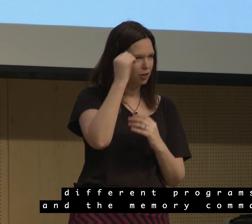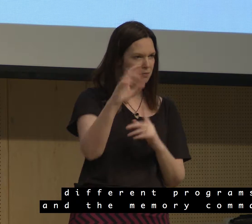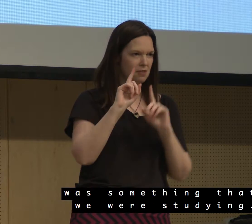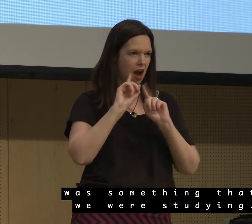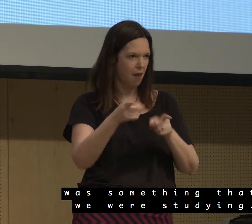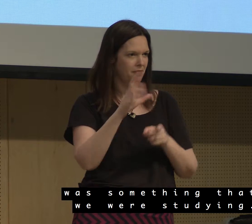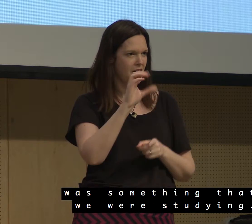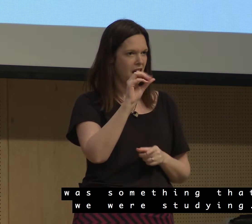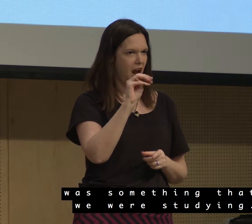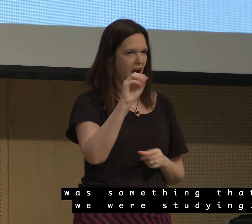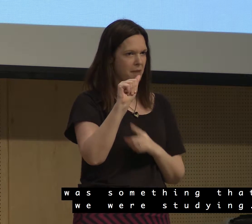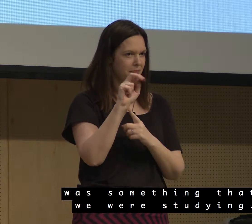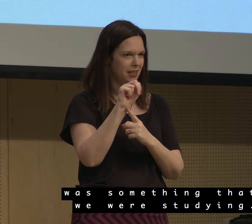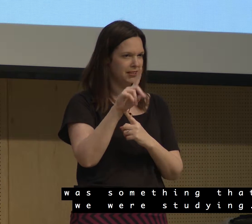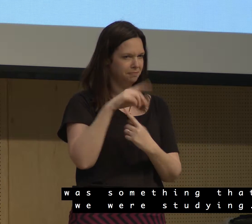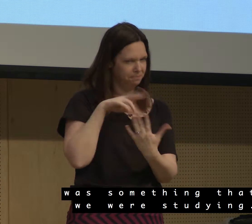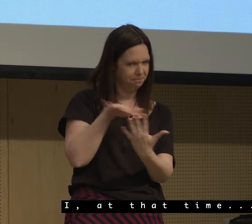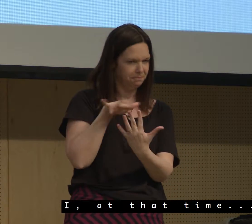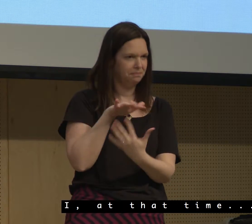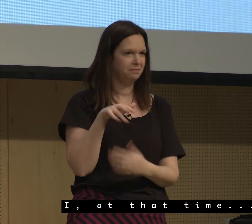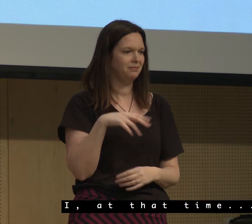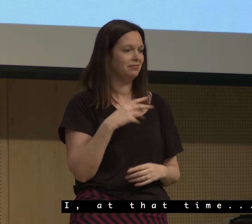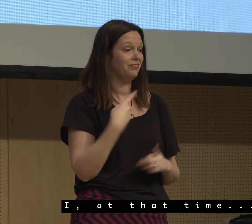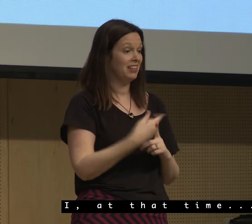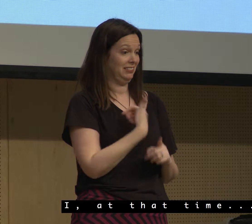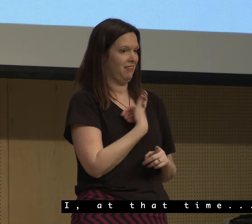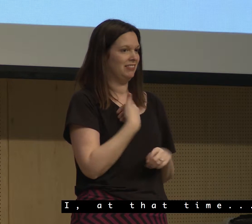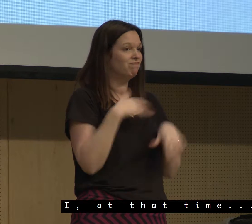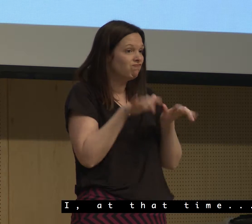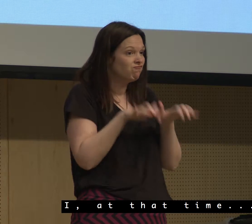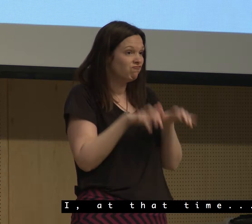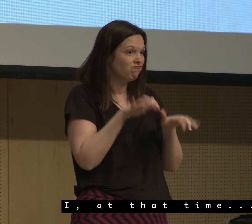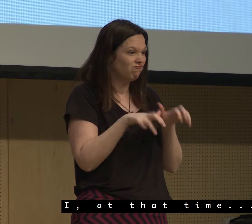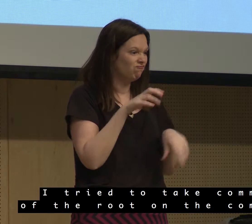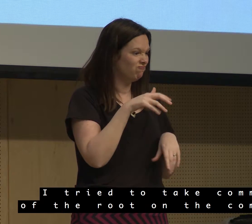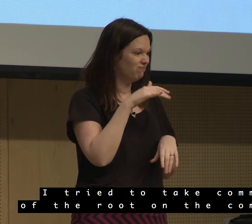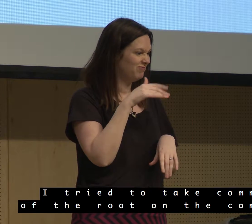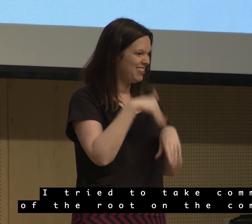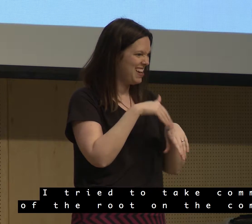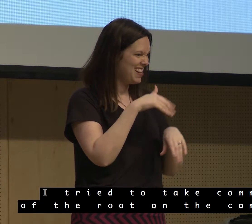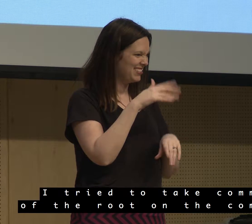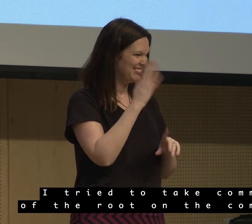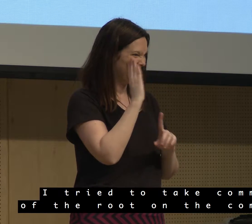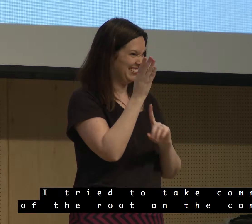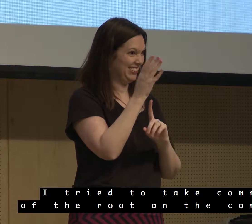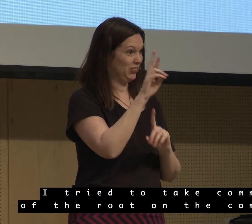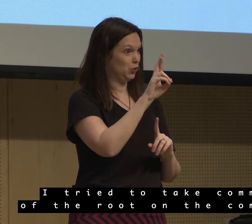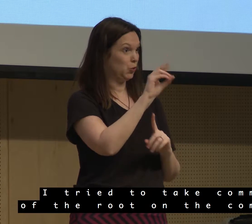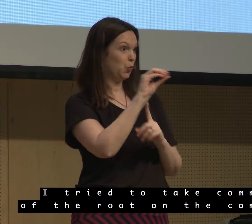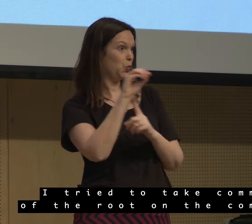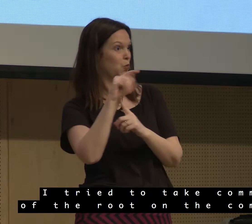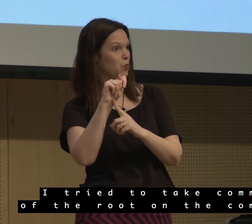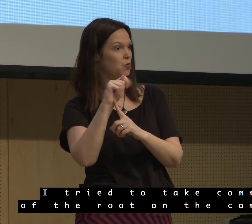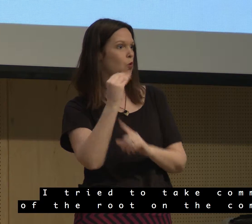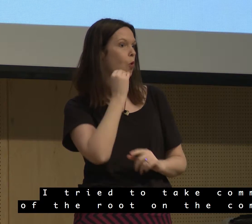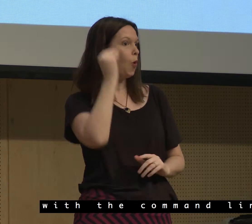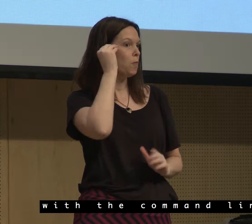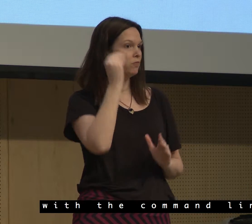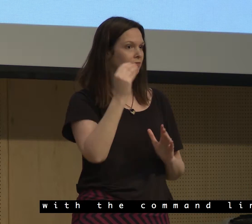memory command was something that we were studying. At that time, I tried to take command of the root on the computer with the